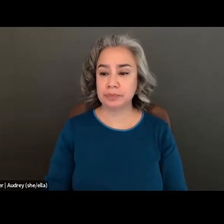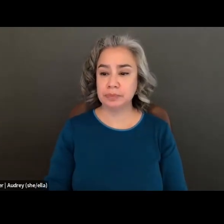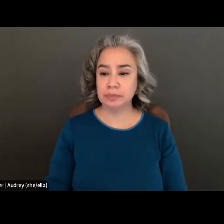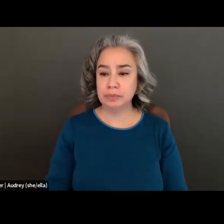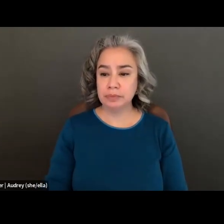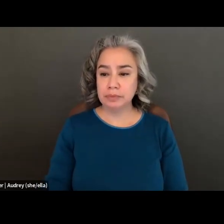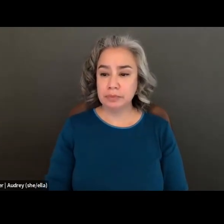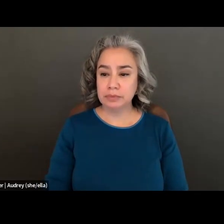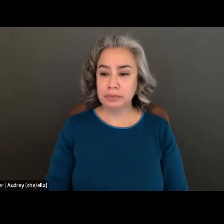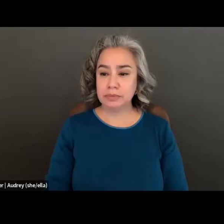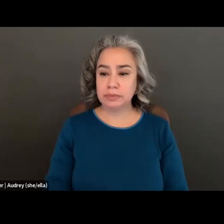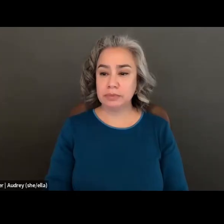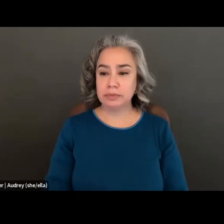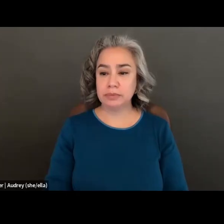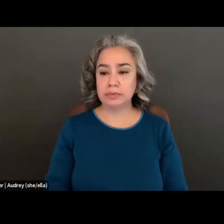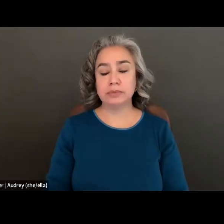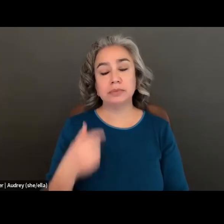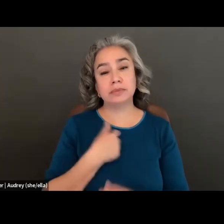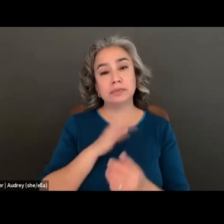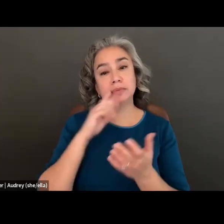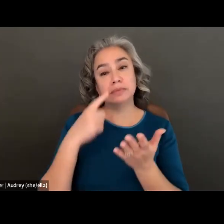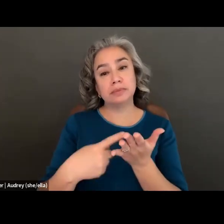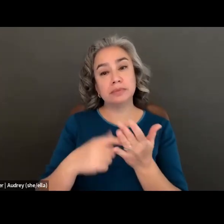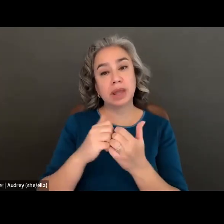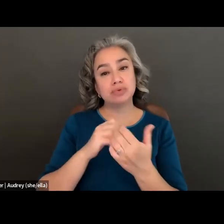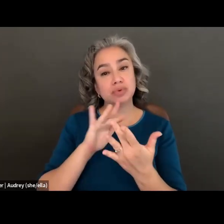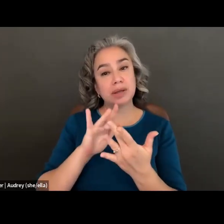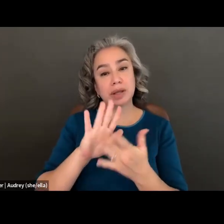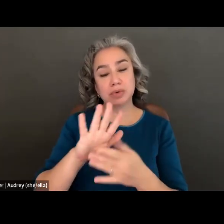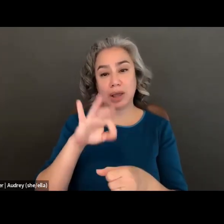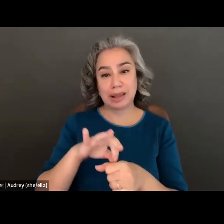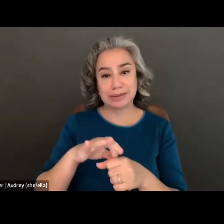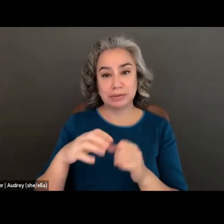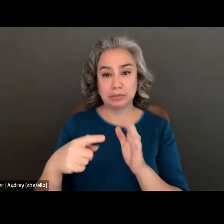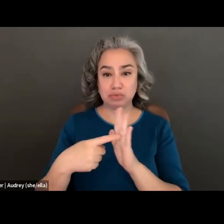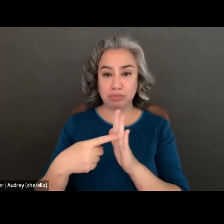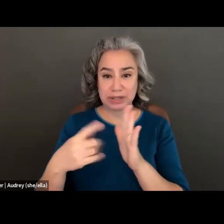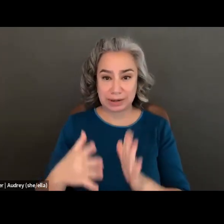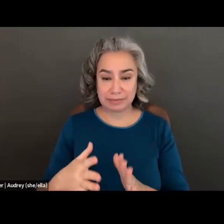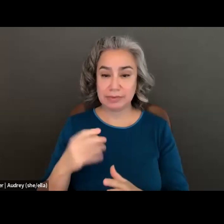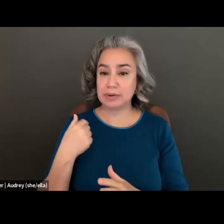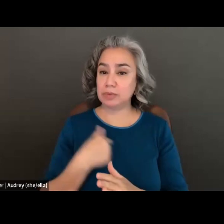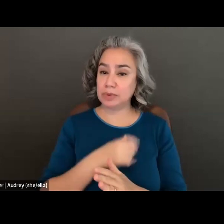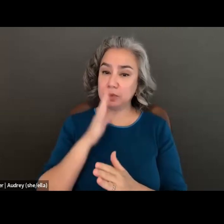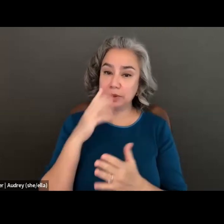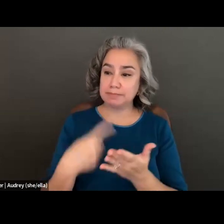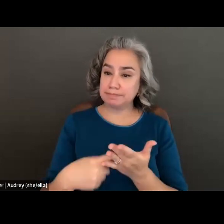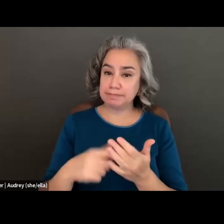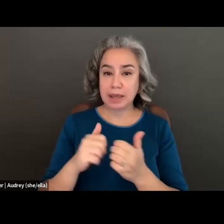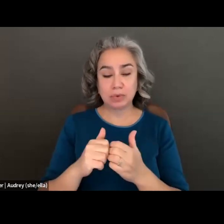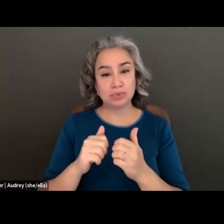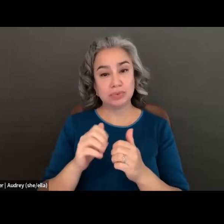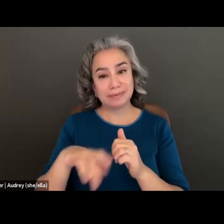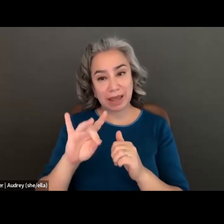We will talk about how to contact your elected representatives. We will talk about how to find